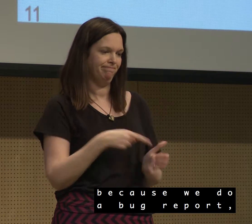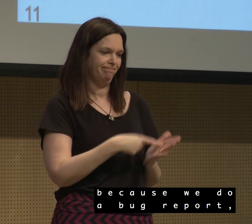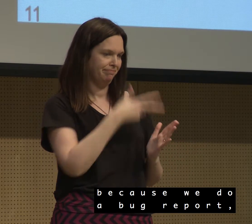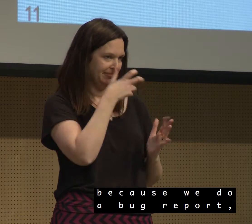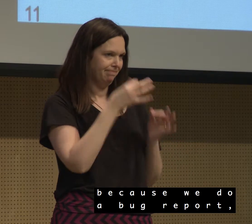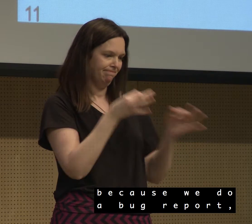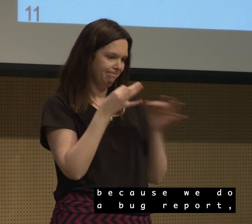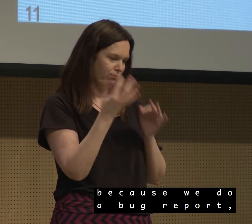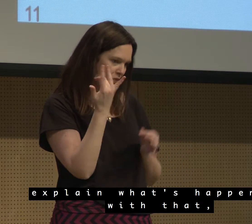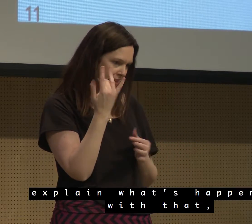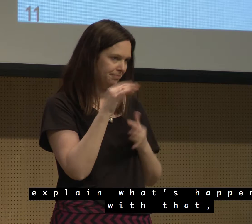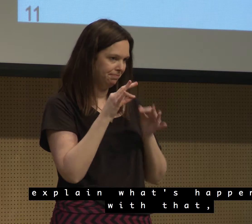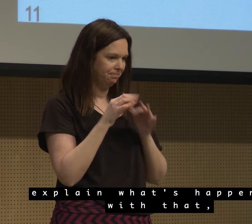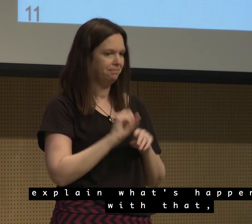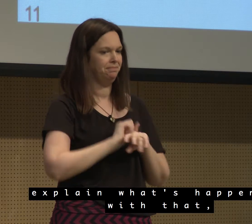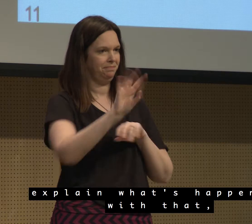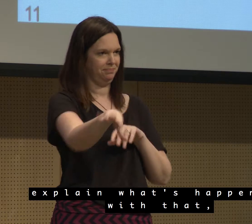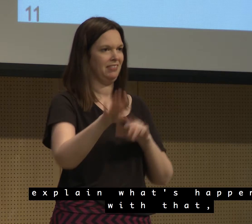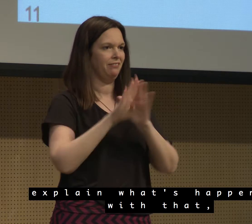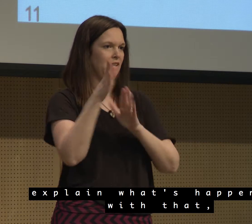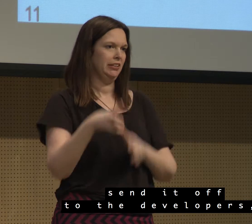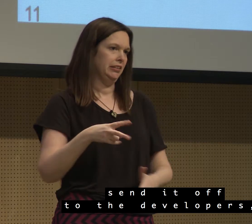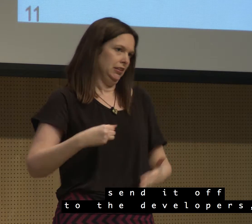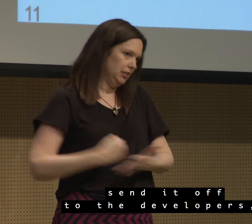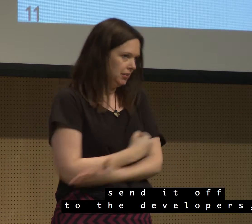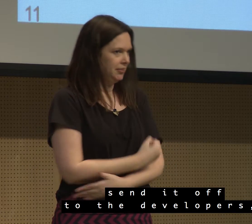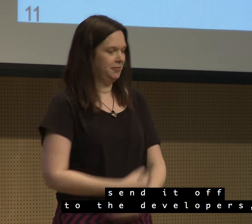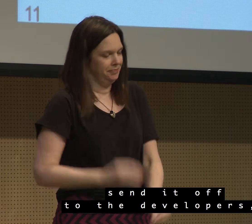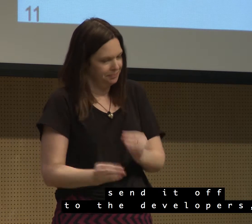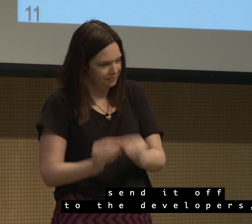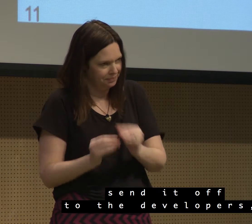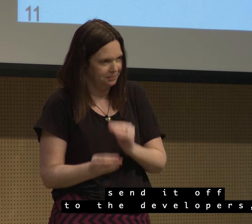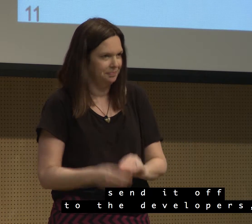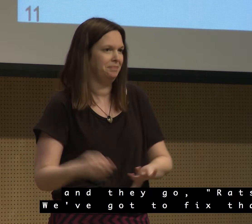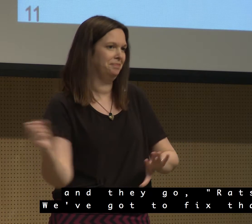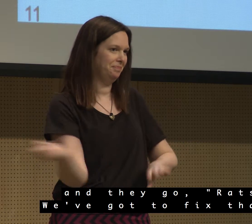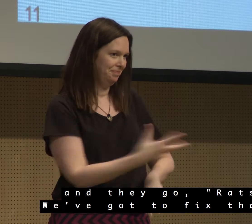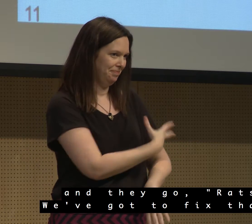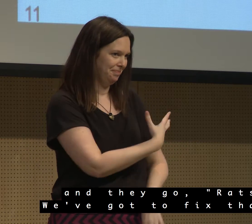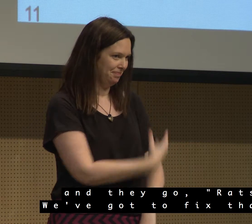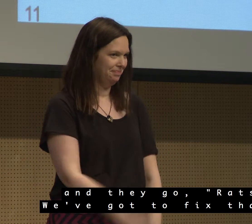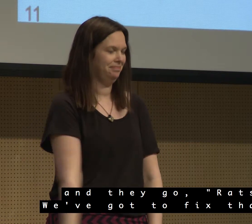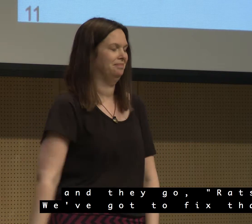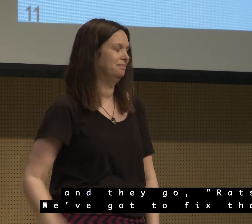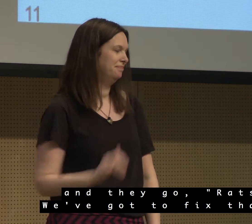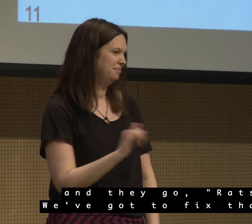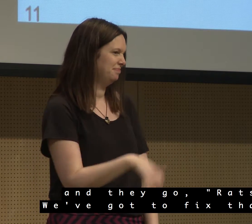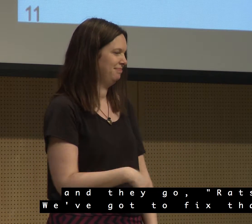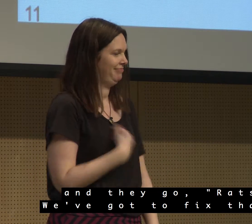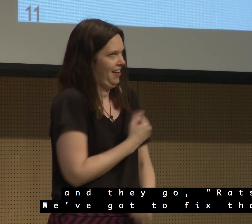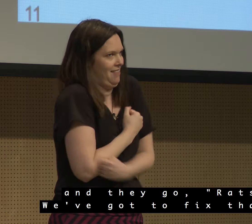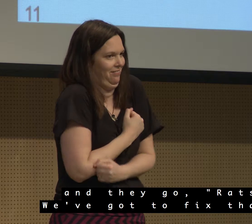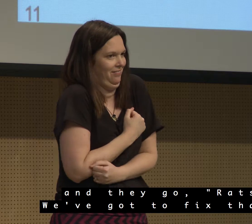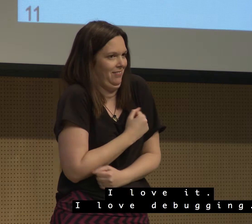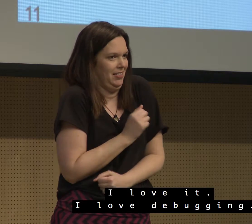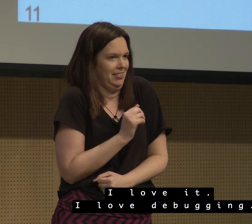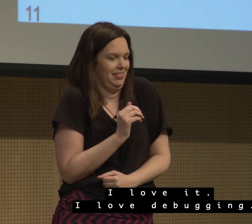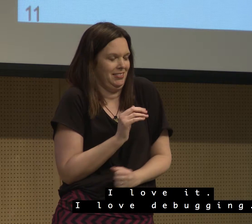we do a bug report, explain what's happening with that, send it off to developers, and they go, rats, gotta fix that. I love